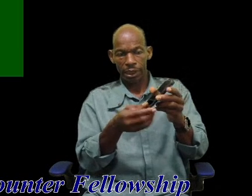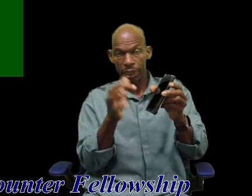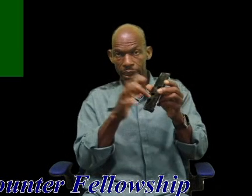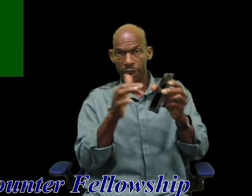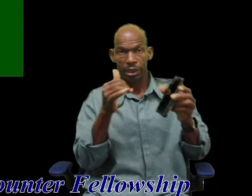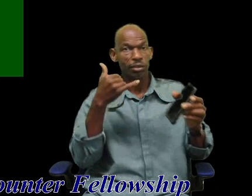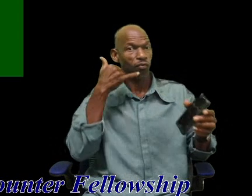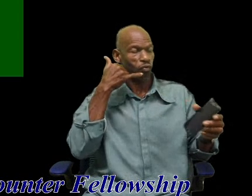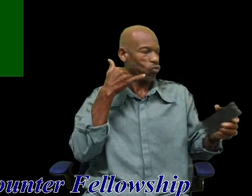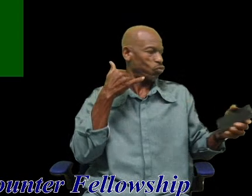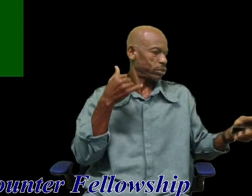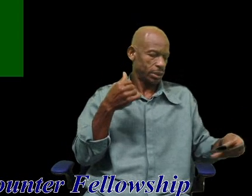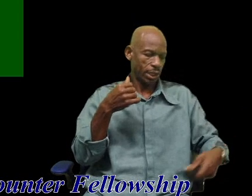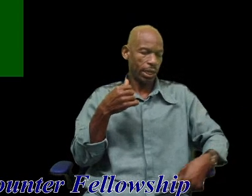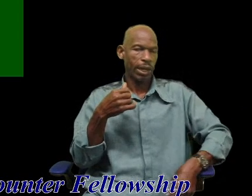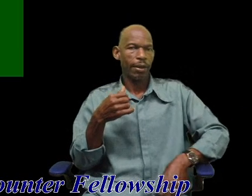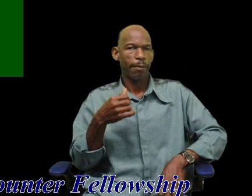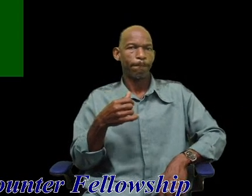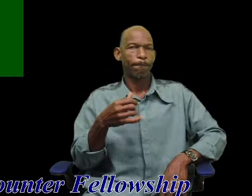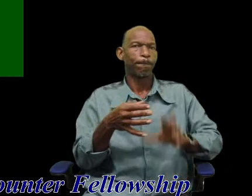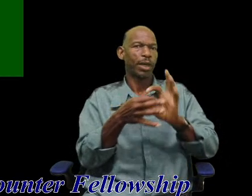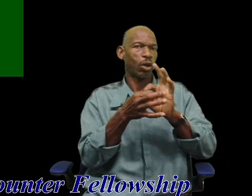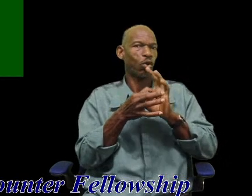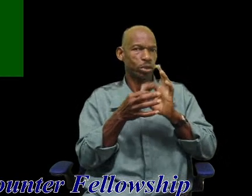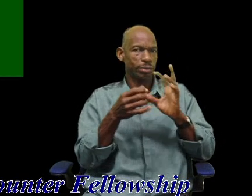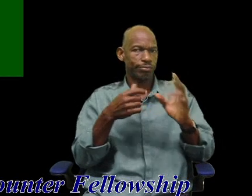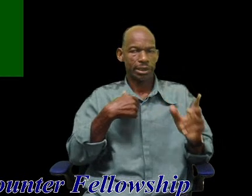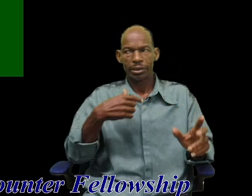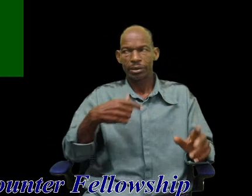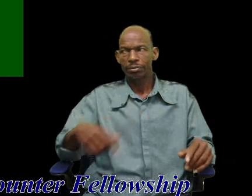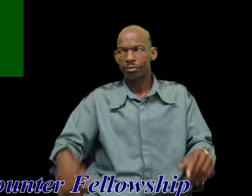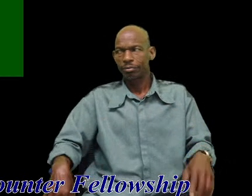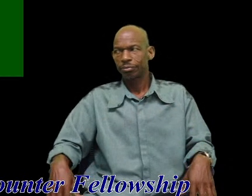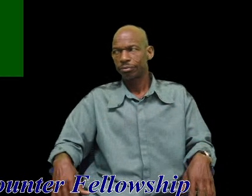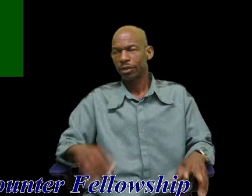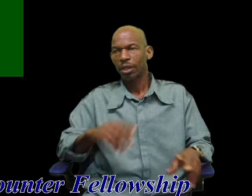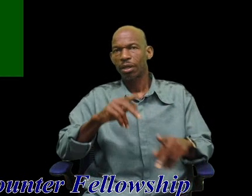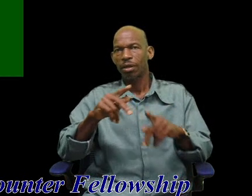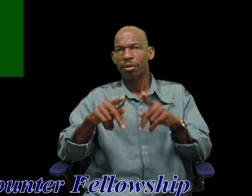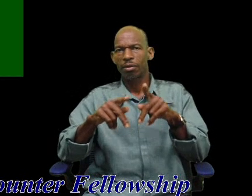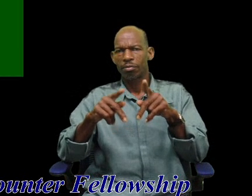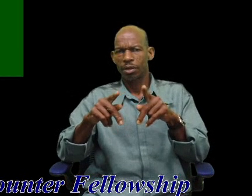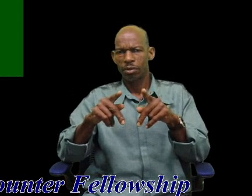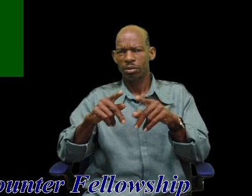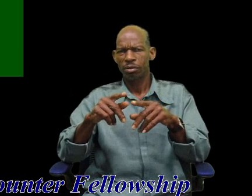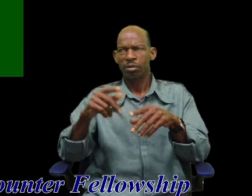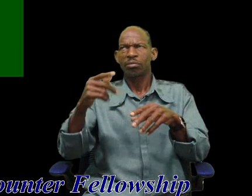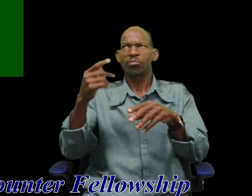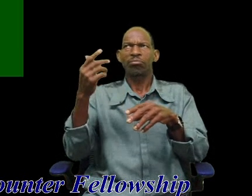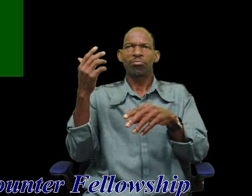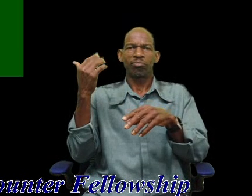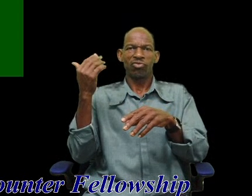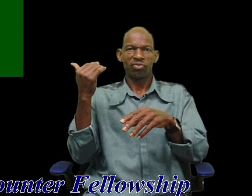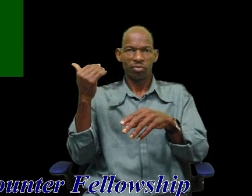synonyms, those who were in the level 1 class, and even those at level 2, where we looked at